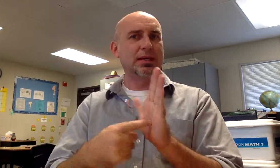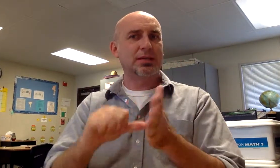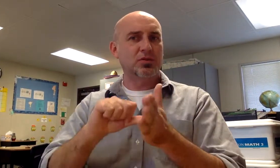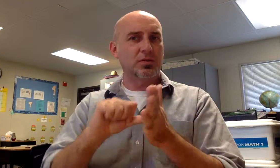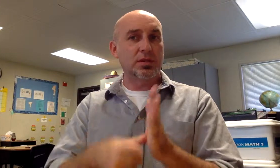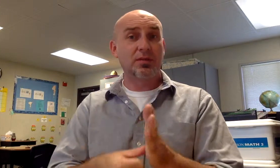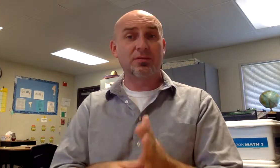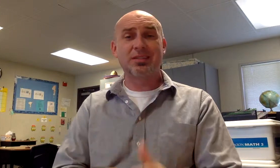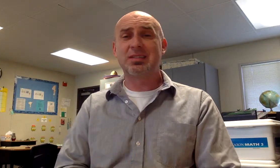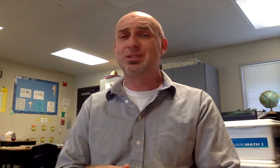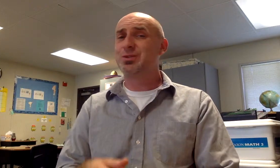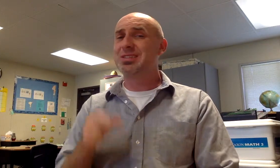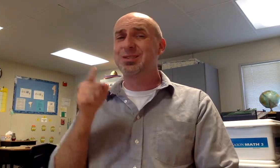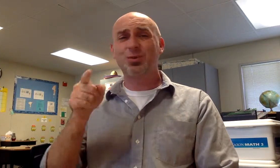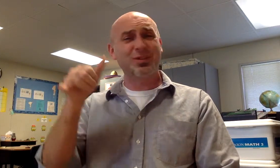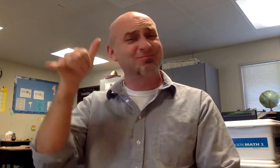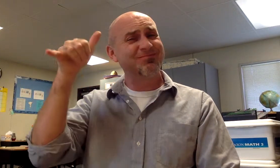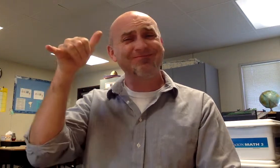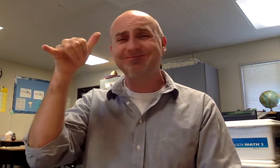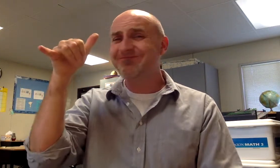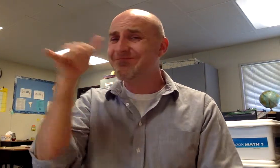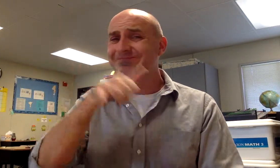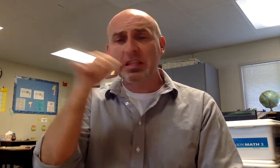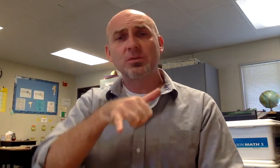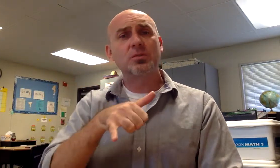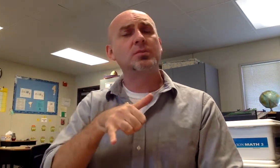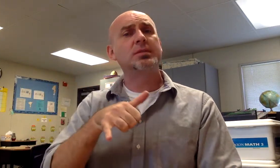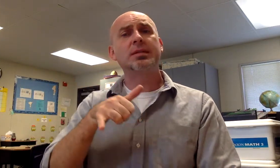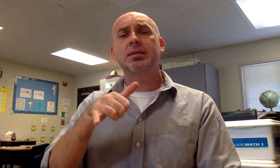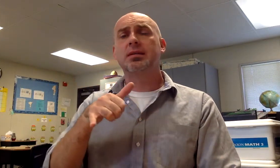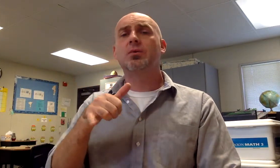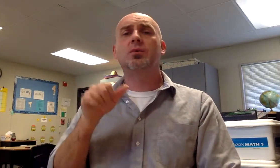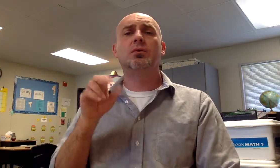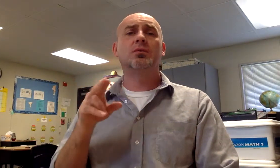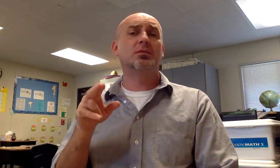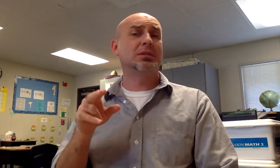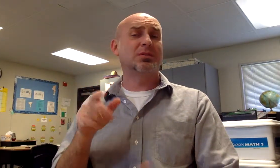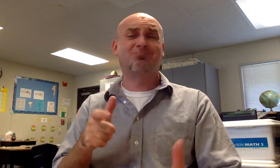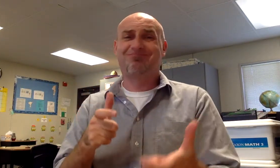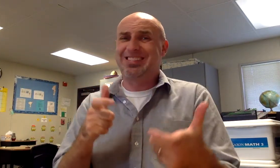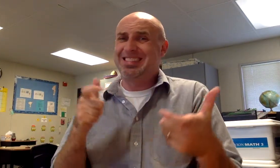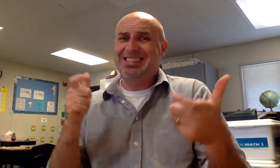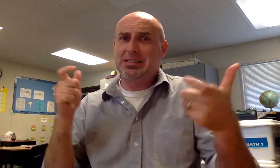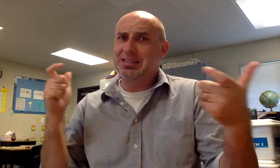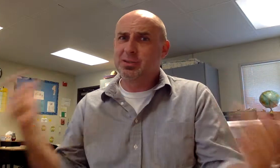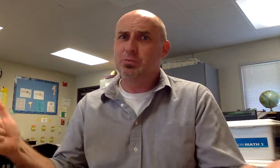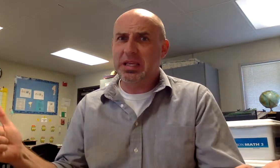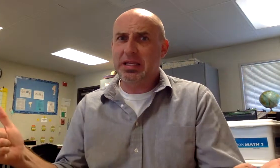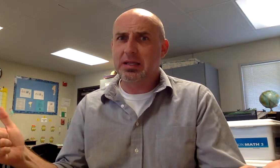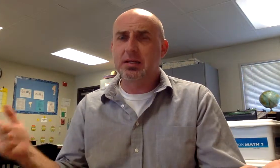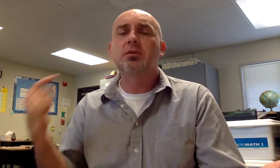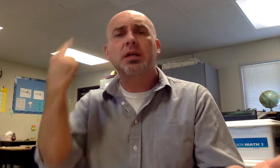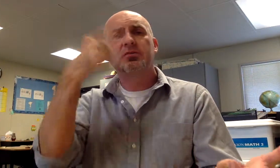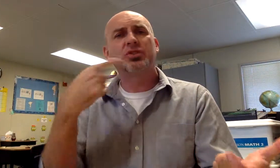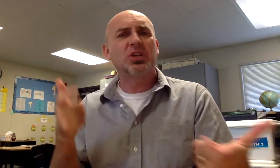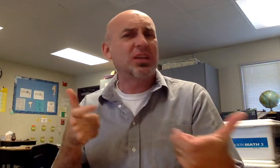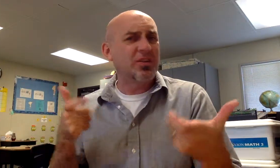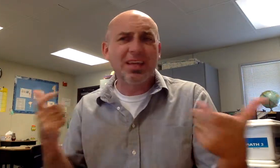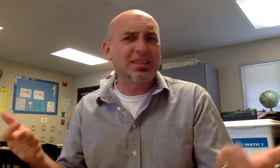of shows the emphasis. You could say you're too silly, or it's too big. You kind of shake your head at the